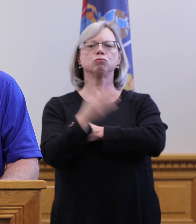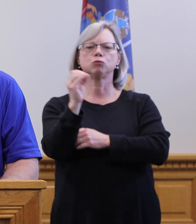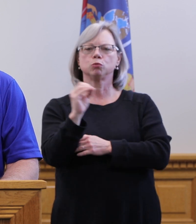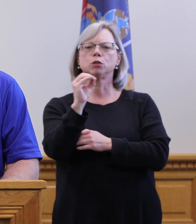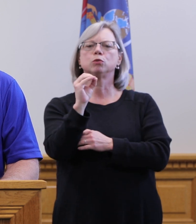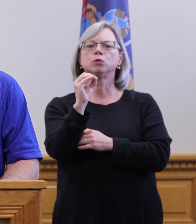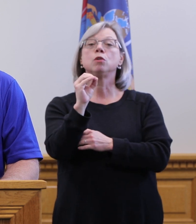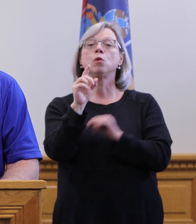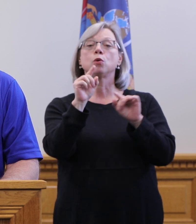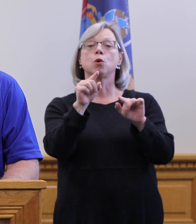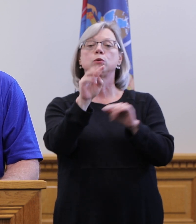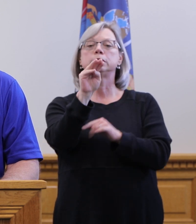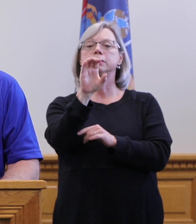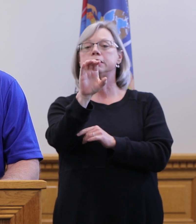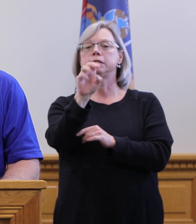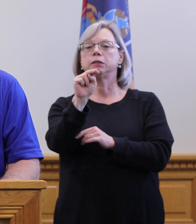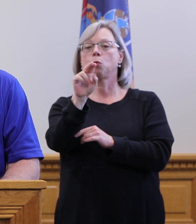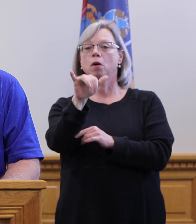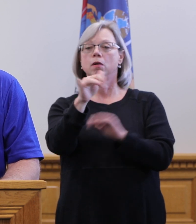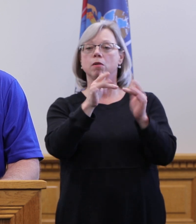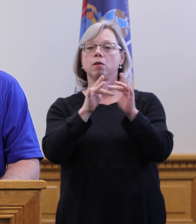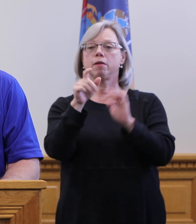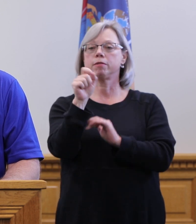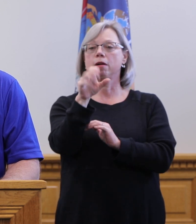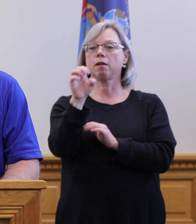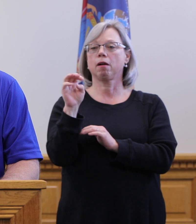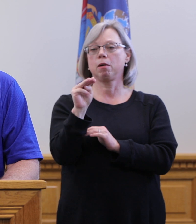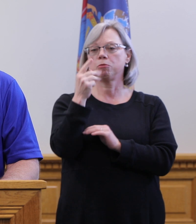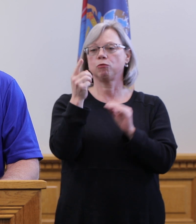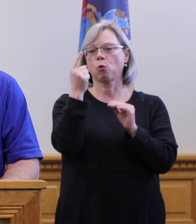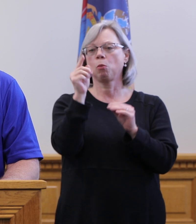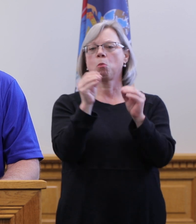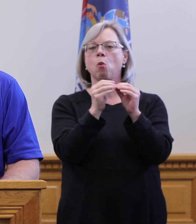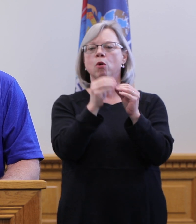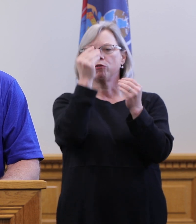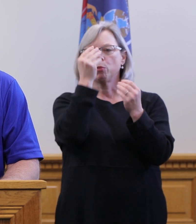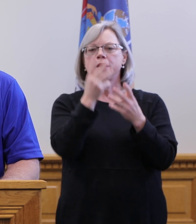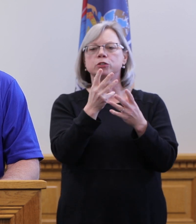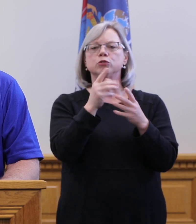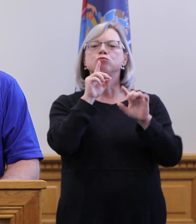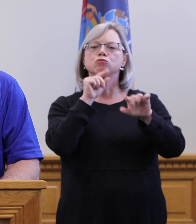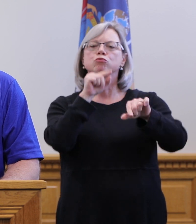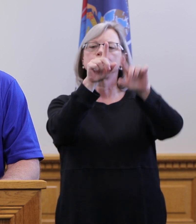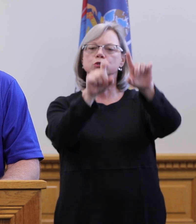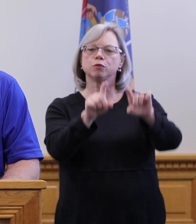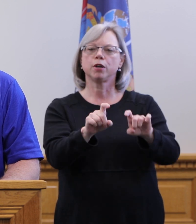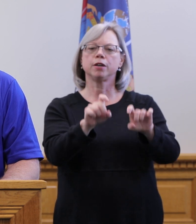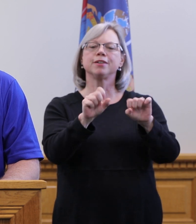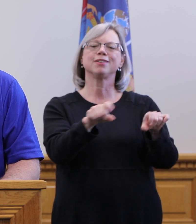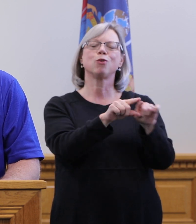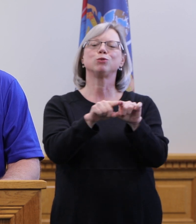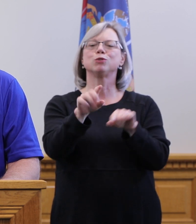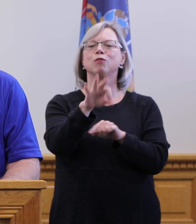cnyinternet.com for more information and to answer the survey. You can also find CNY Broadband Internet Study on Facebook for